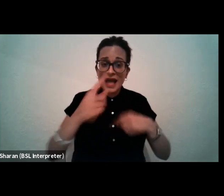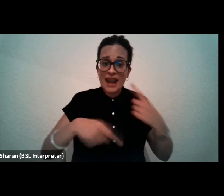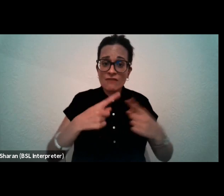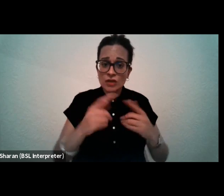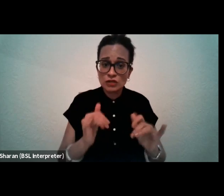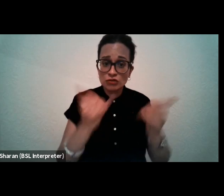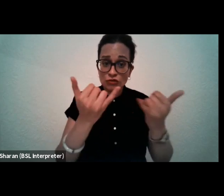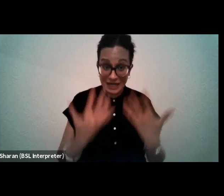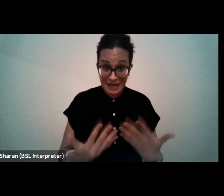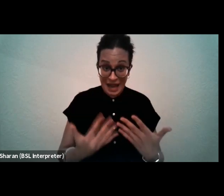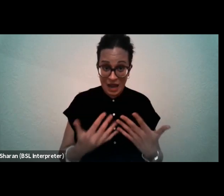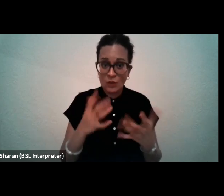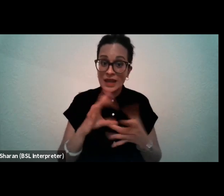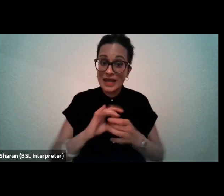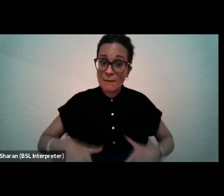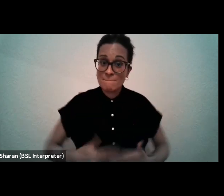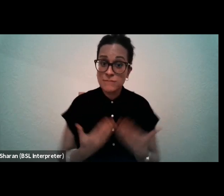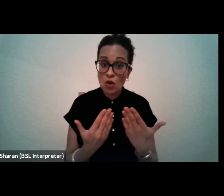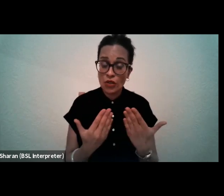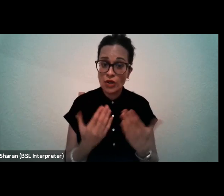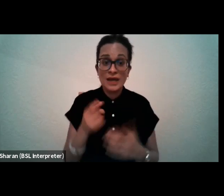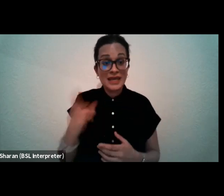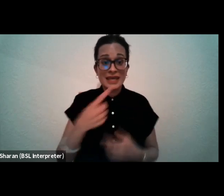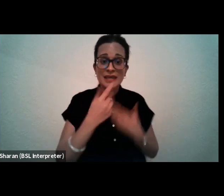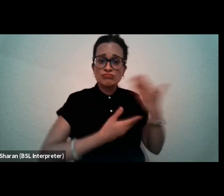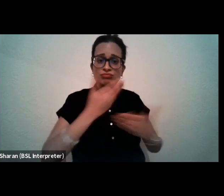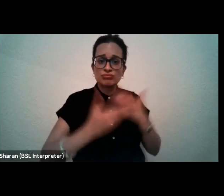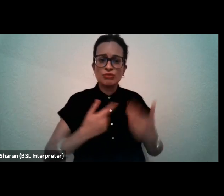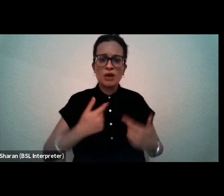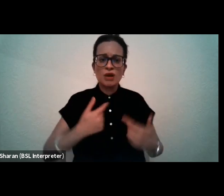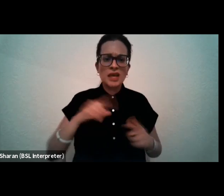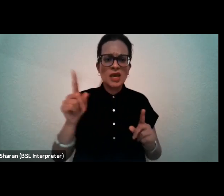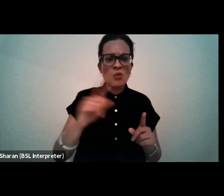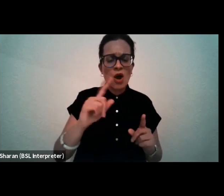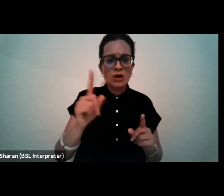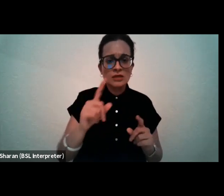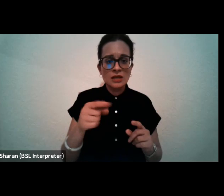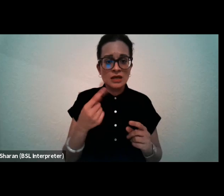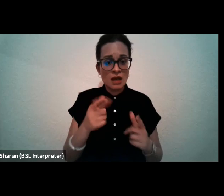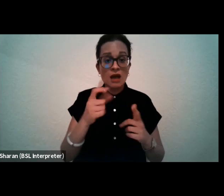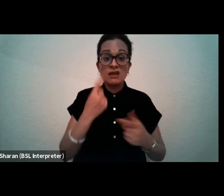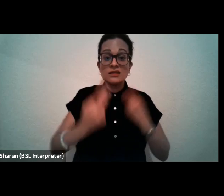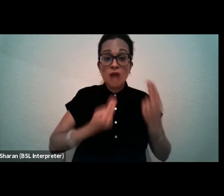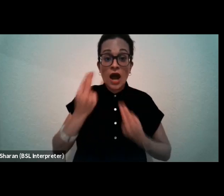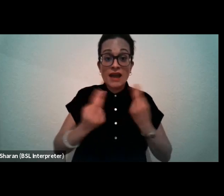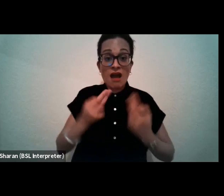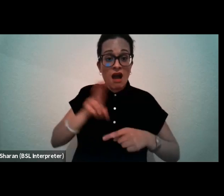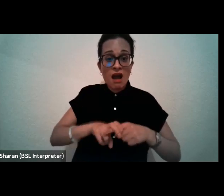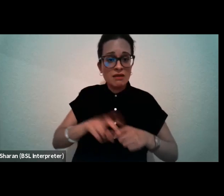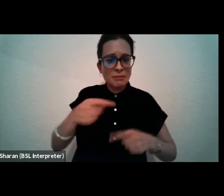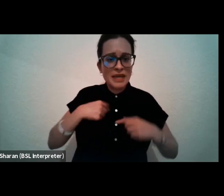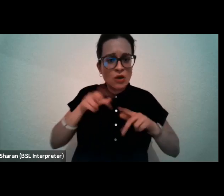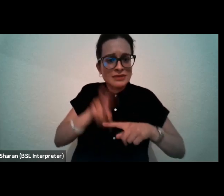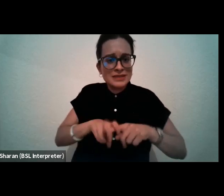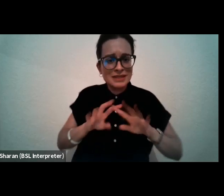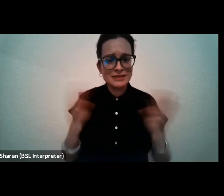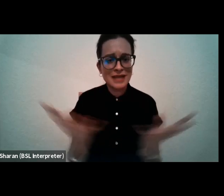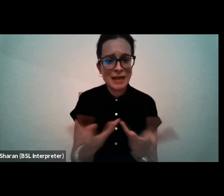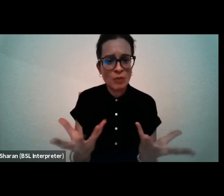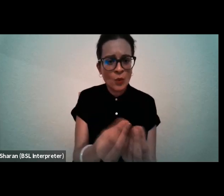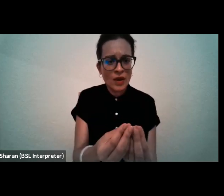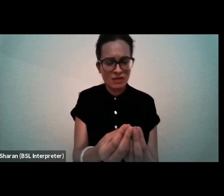now in terms of his birthday. And he said this, he said, don't call me a diner if I'm not sitting at the table. One of the things the ONS report